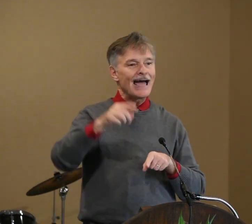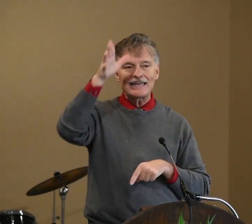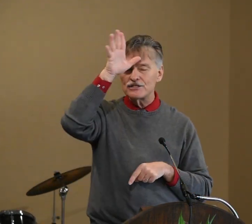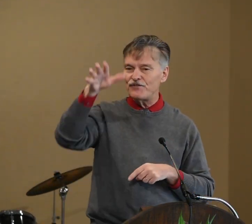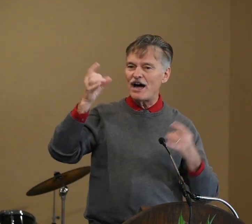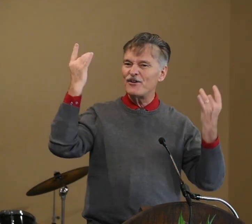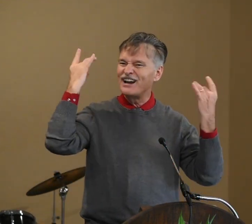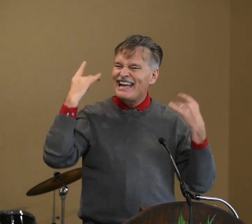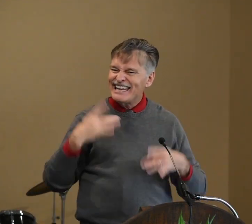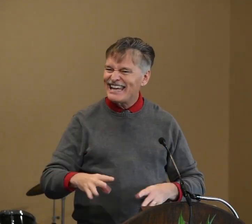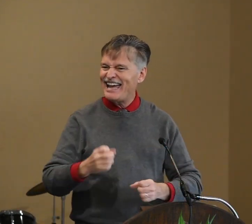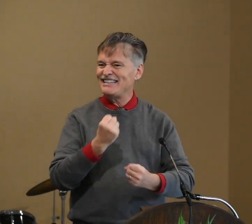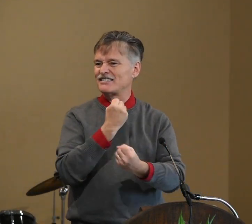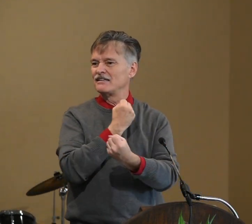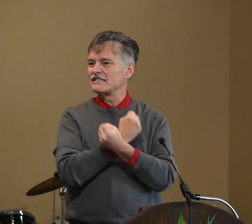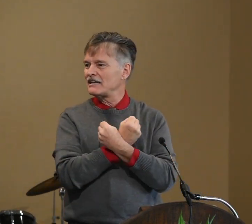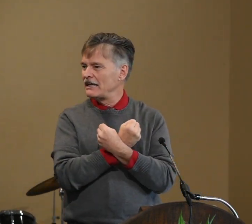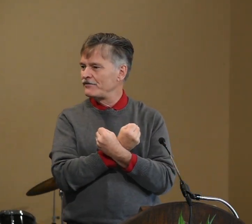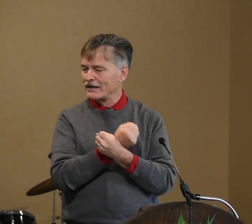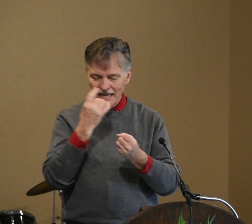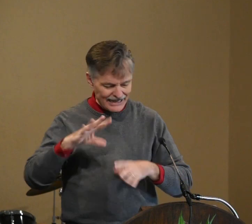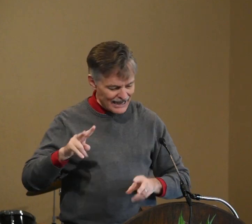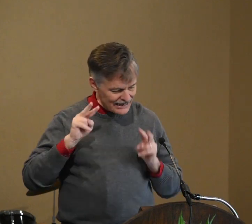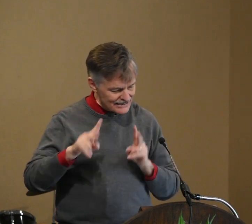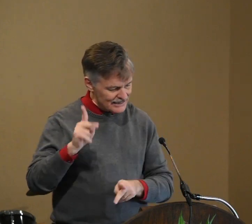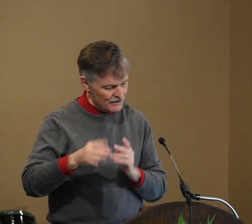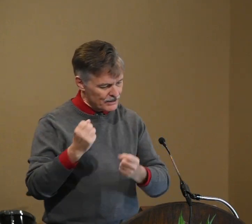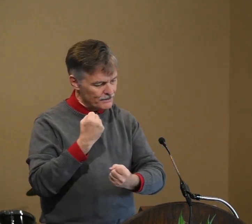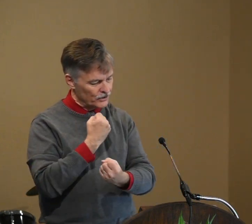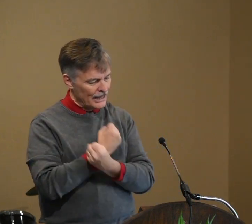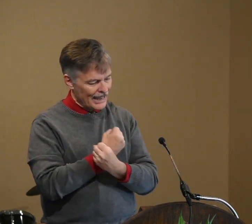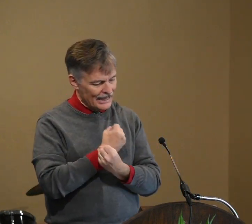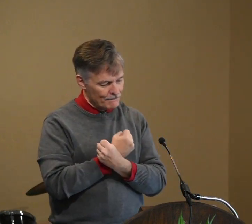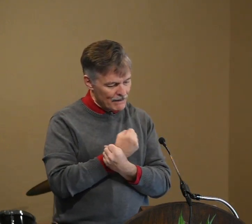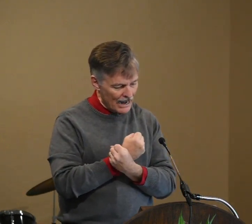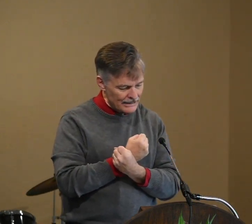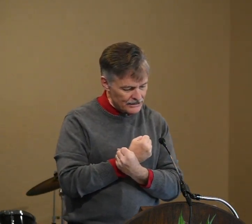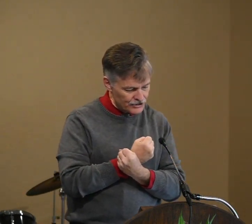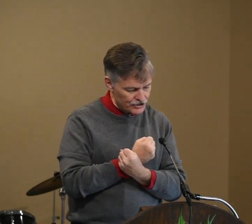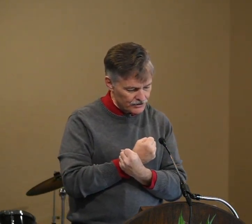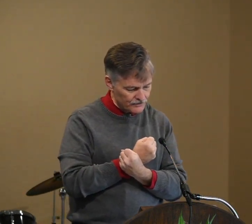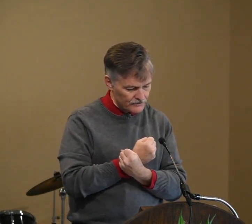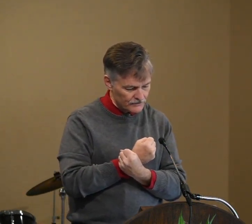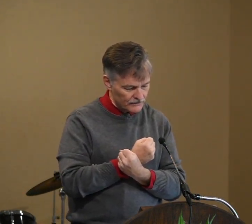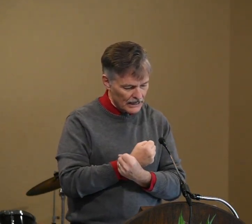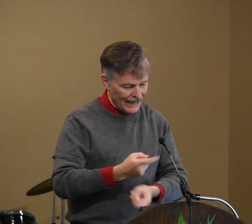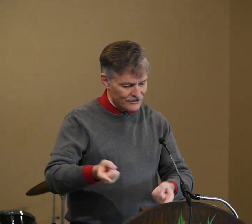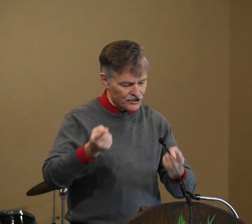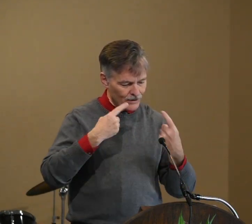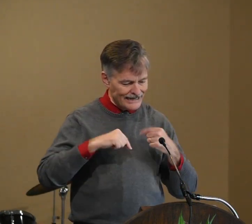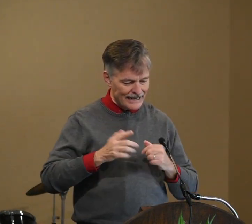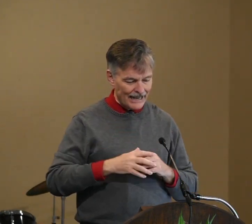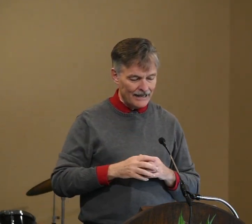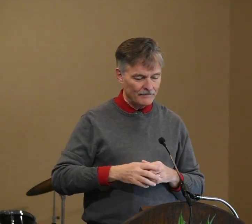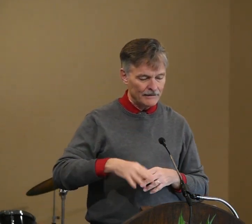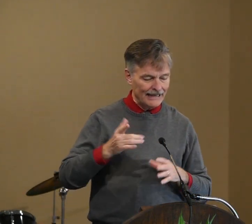like his father, he hates slavery. He hates seeing people in bondage. And so he came